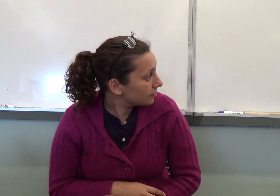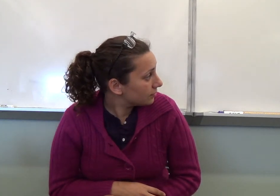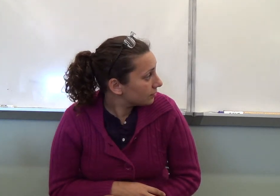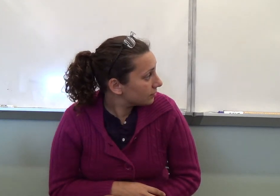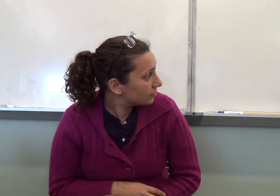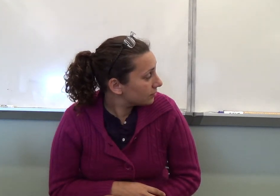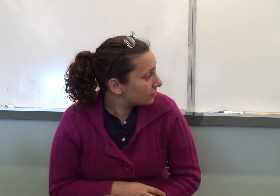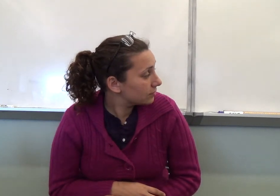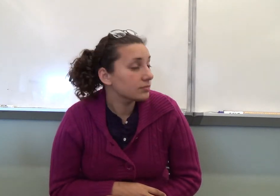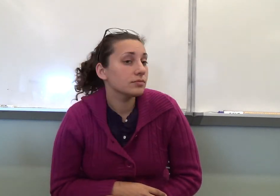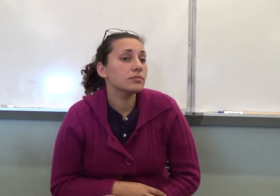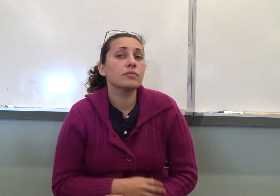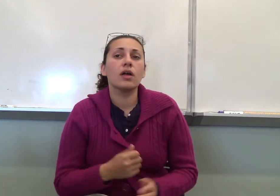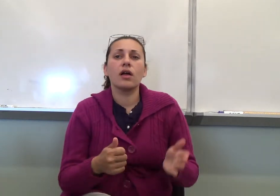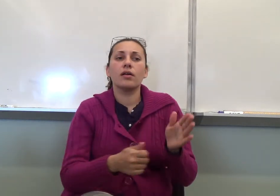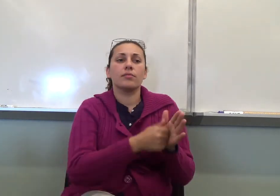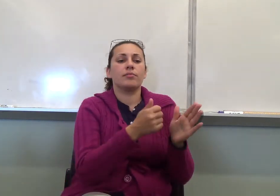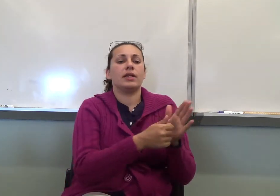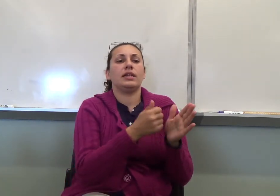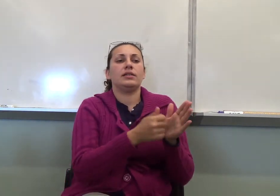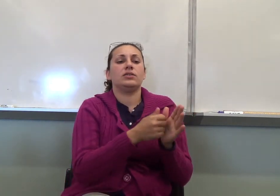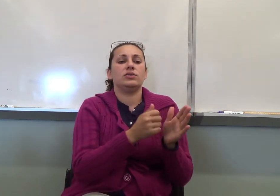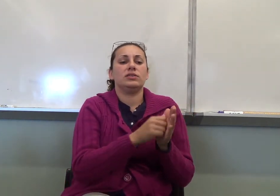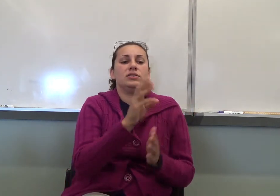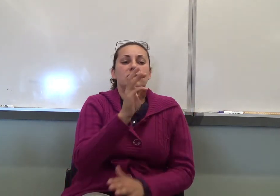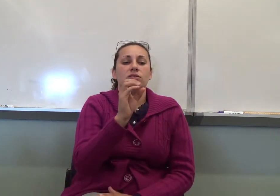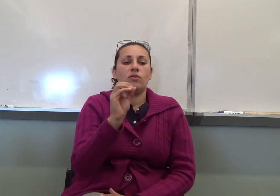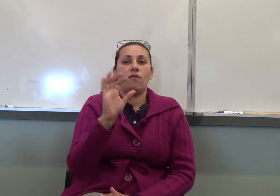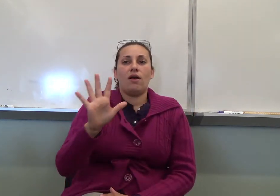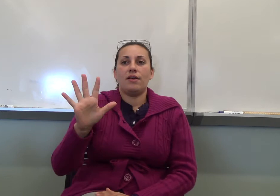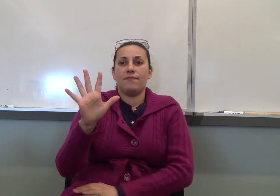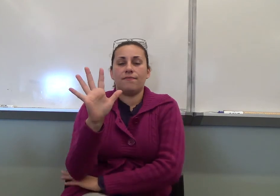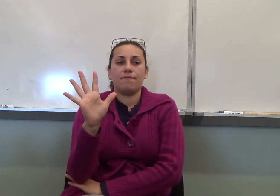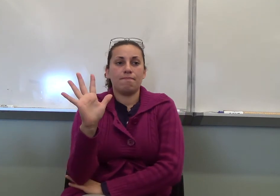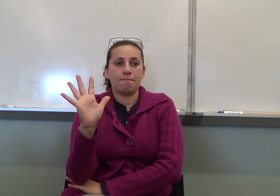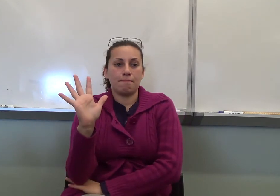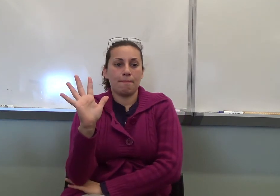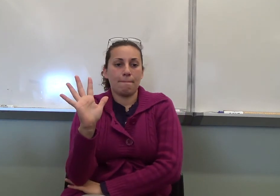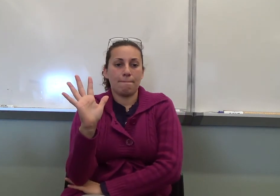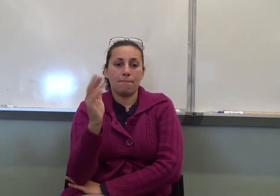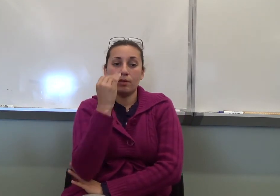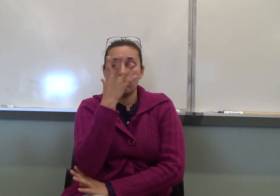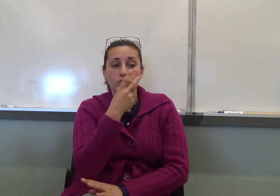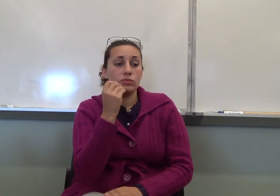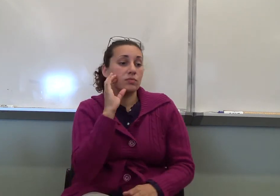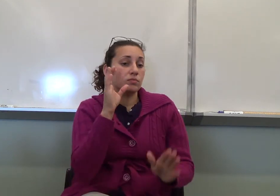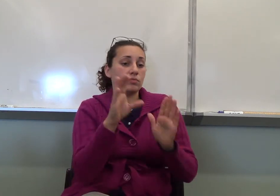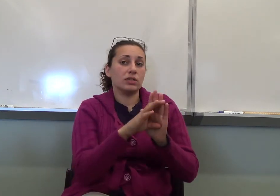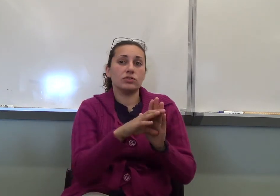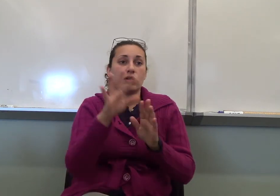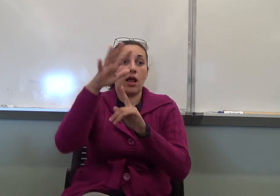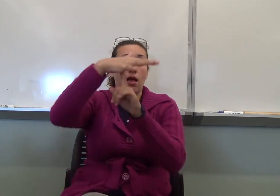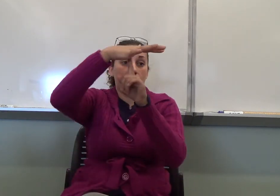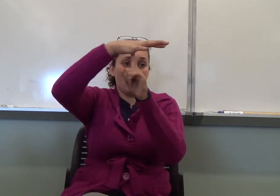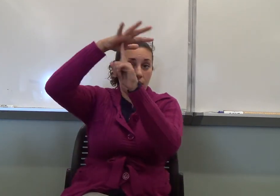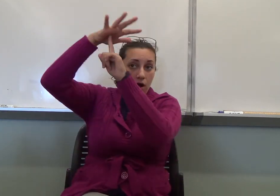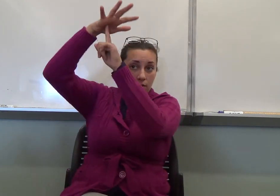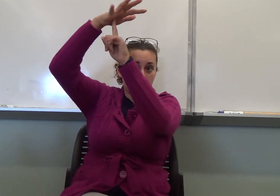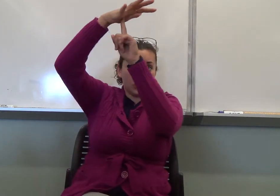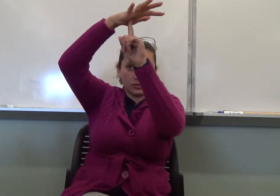On page 605, down at the bottom there, they even give you a pretty picture. There's a helicopter up above the ocean, and below